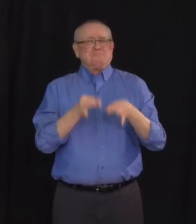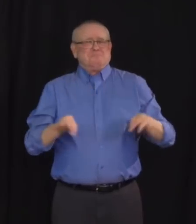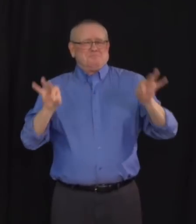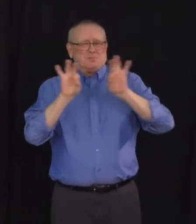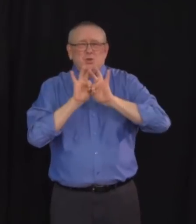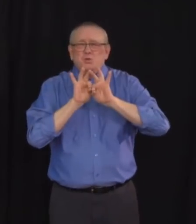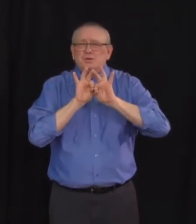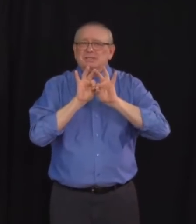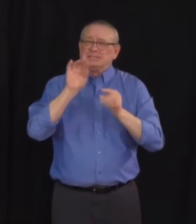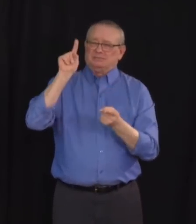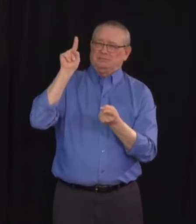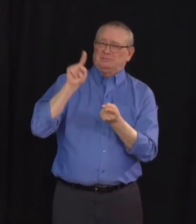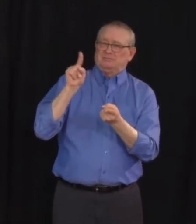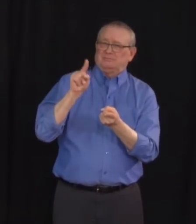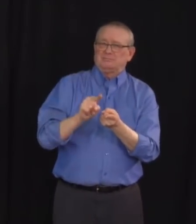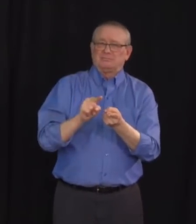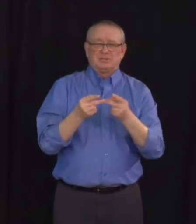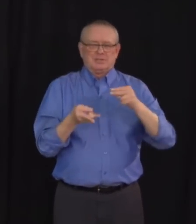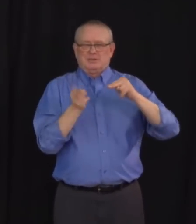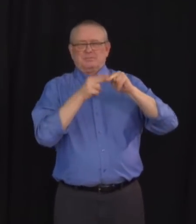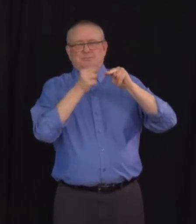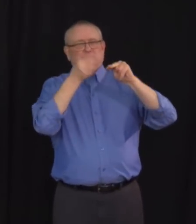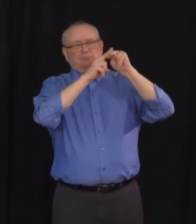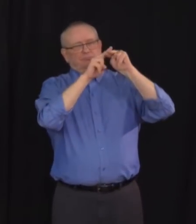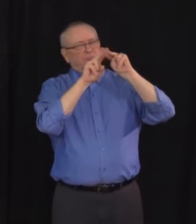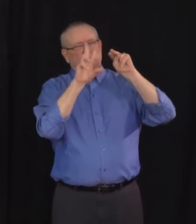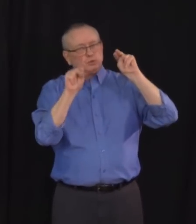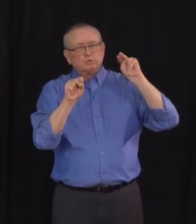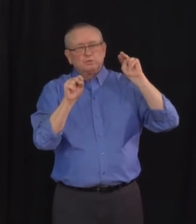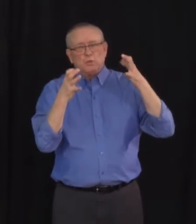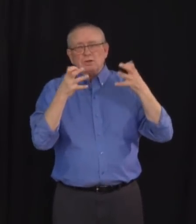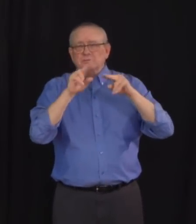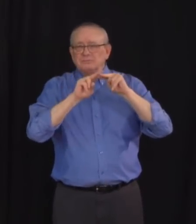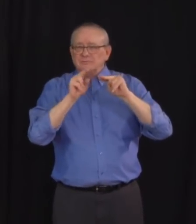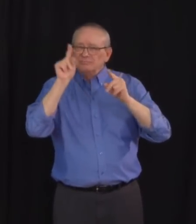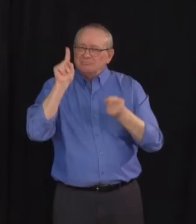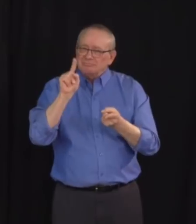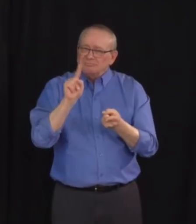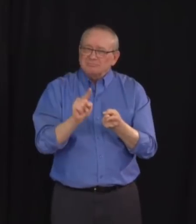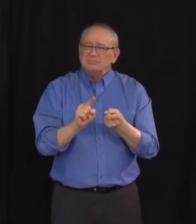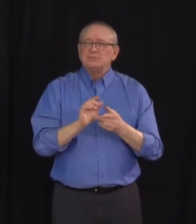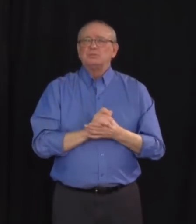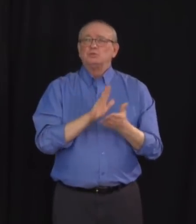protect schools, continuing care facilities, and the rest of society.